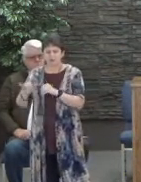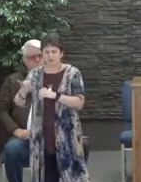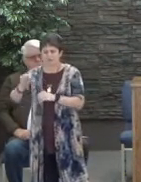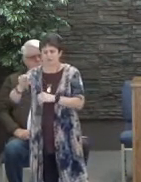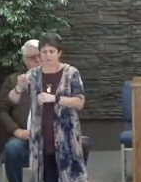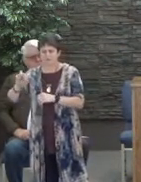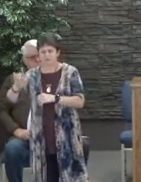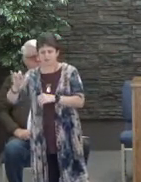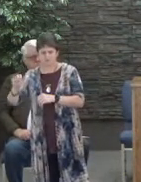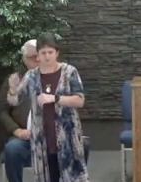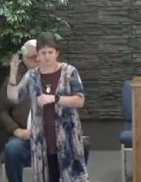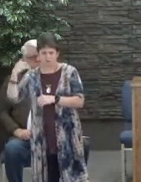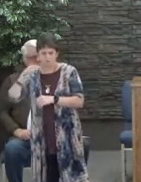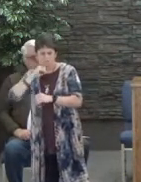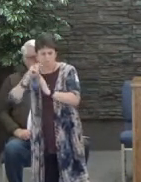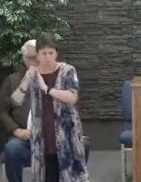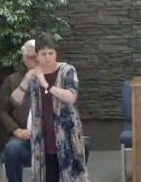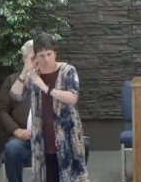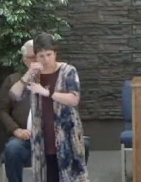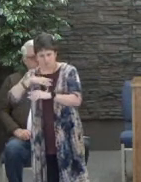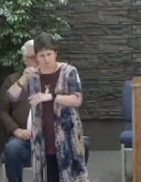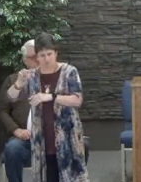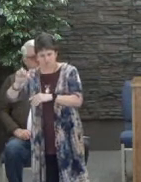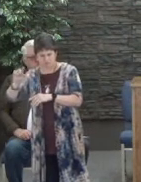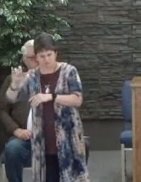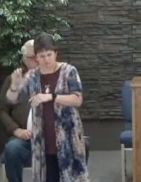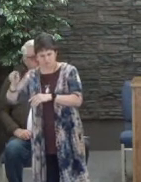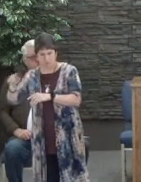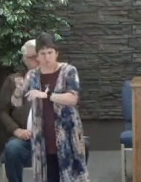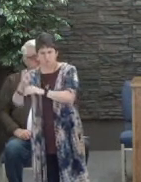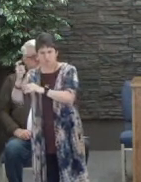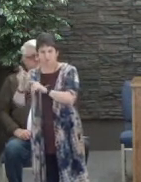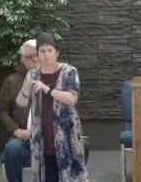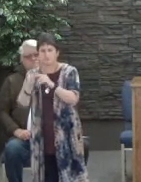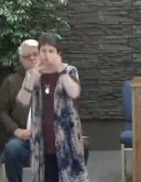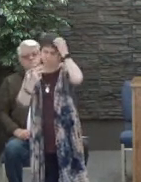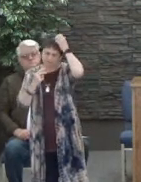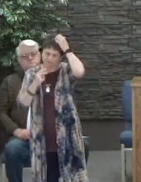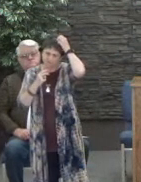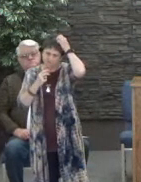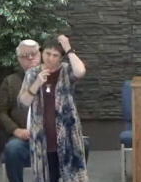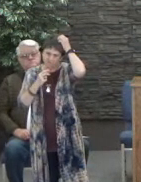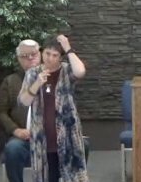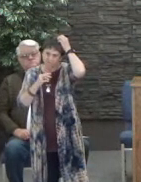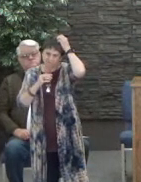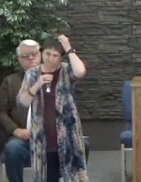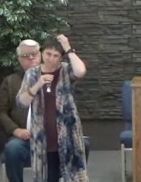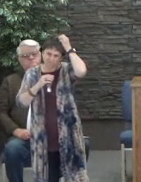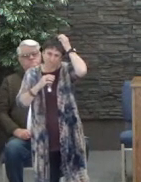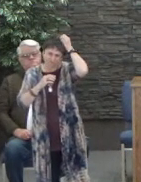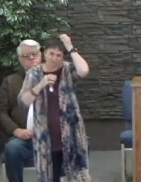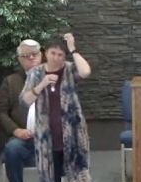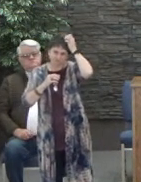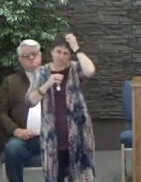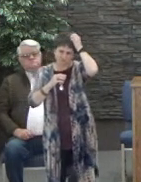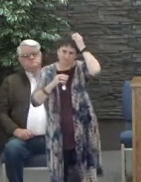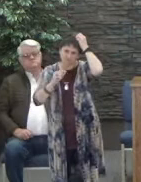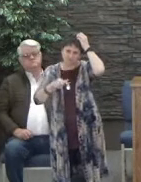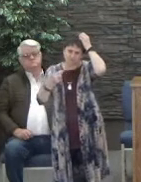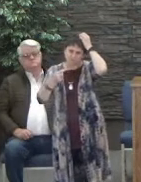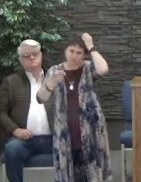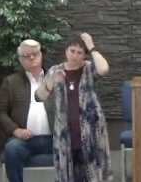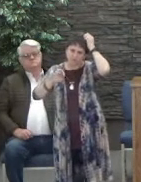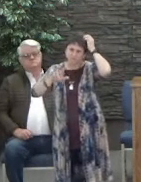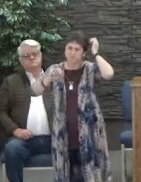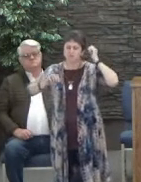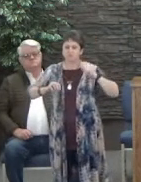victory that was won as well. But as we see the conclusion of this, verses